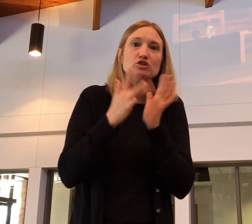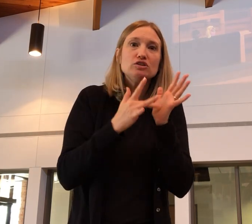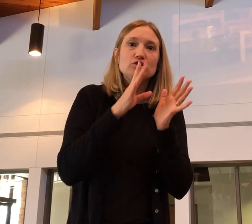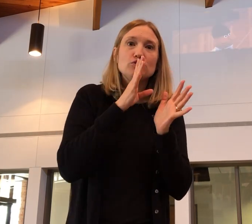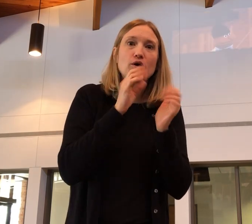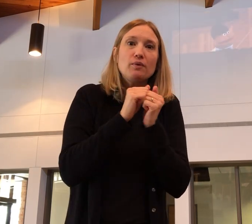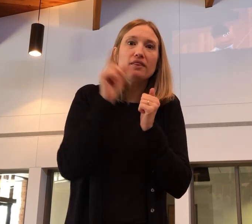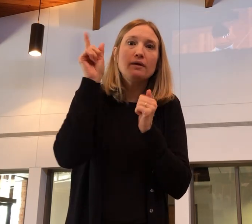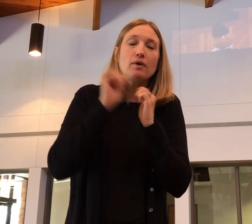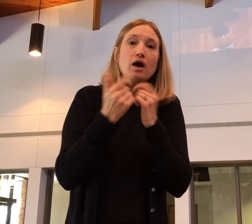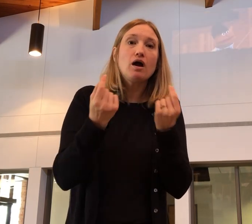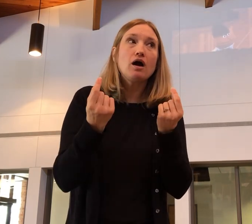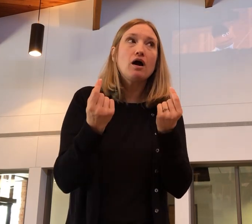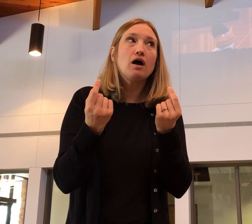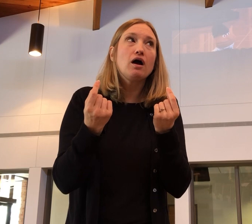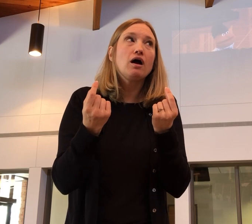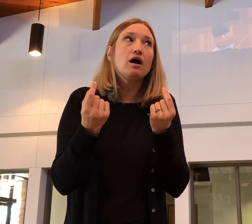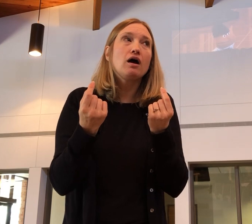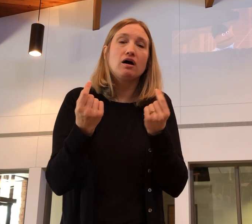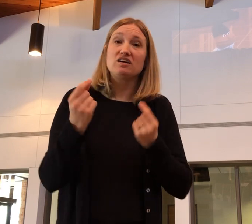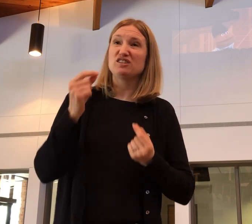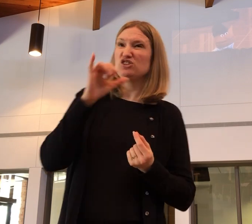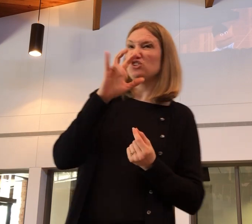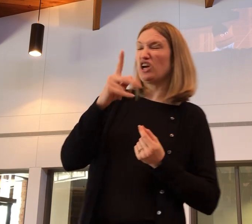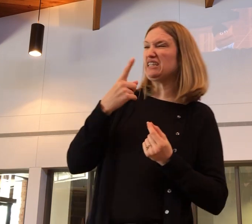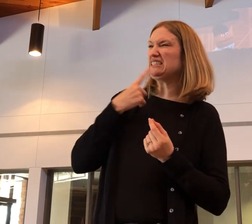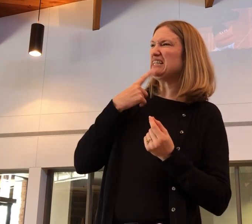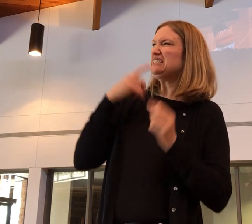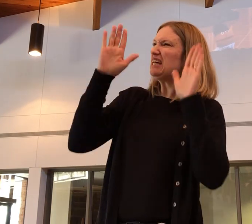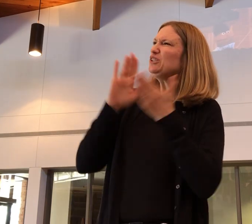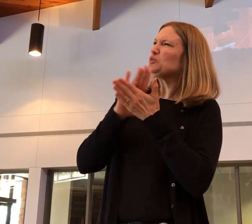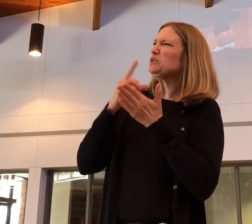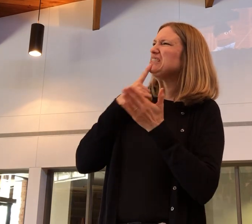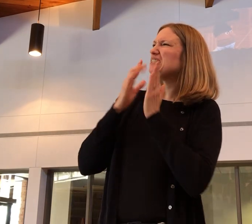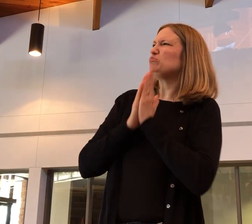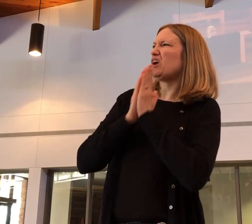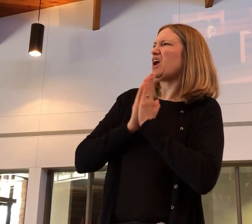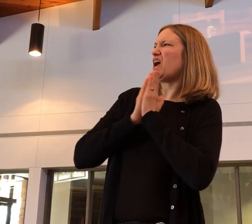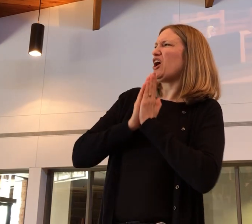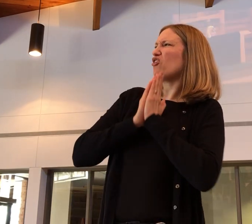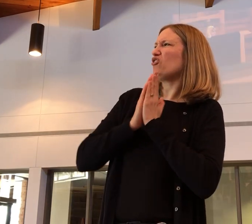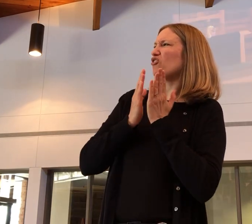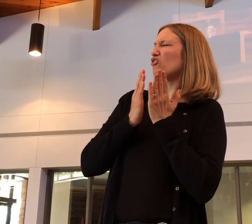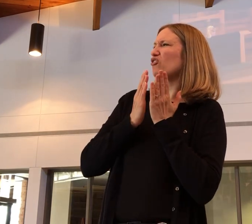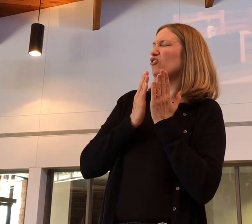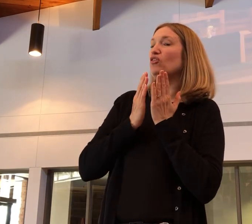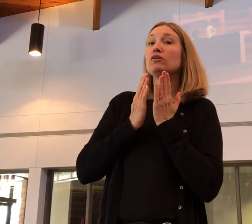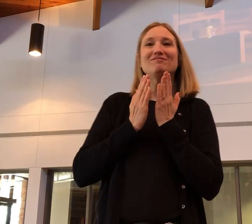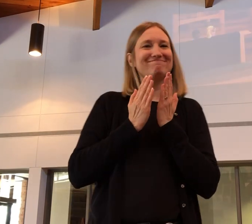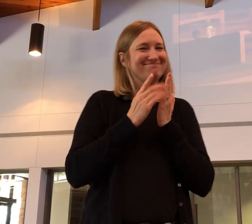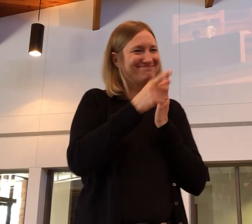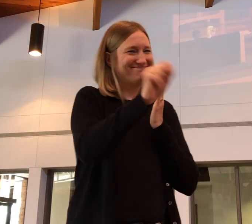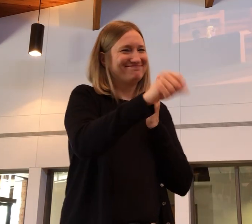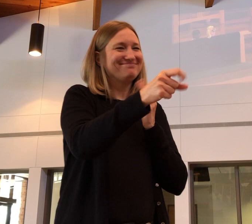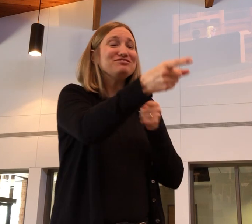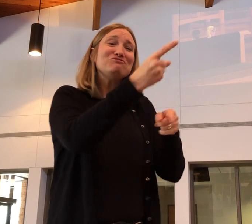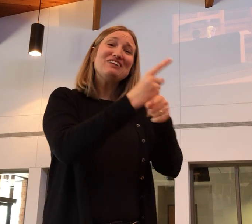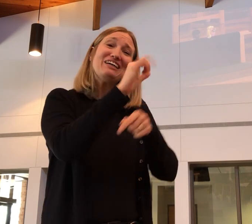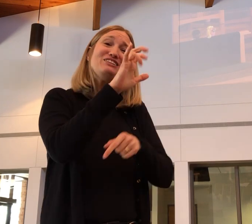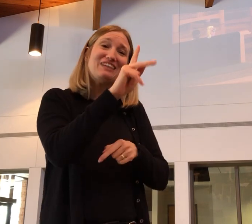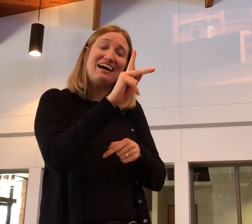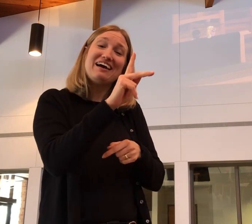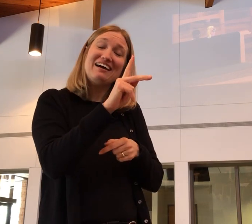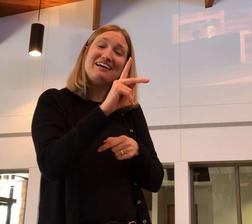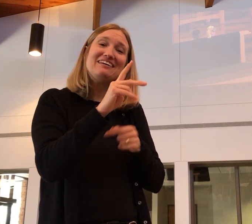Jesus? Well, they talk about prayer in Sunday school a lot. That's right. Jesus wants us